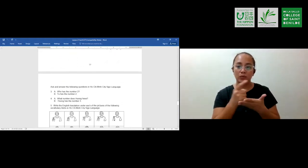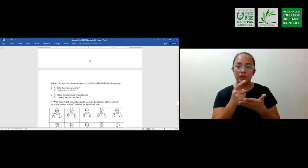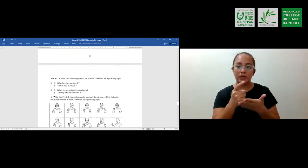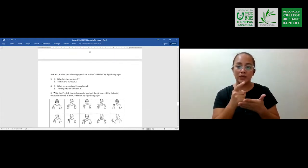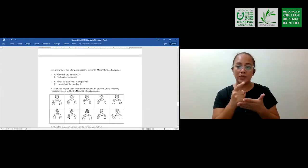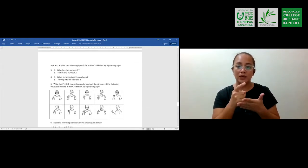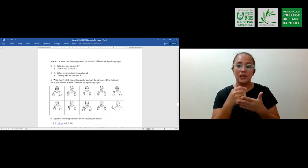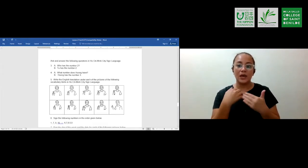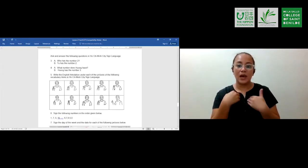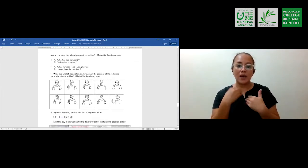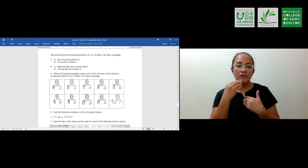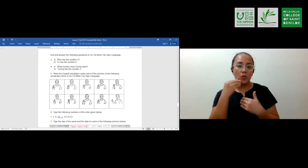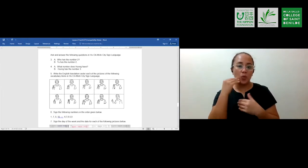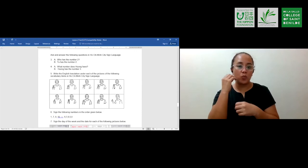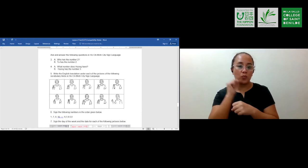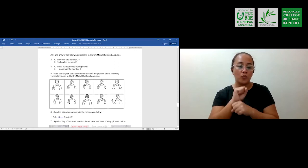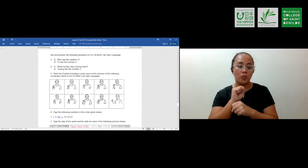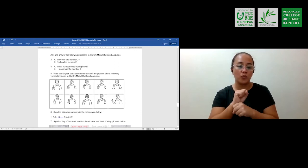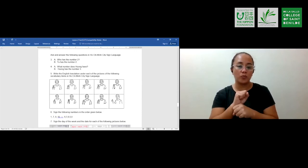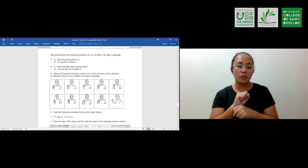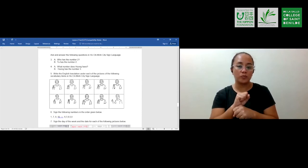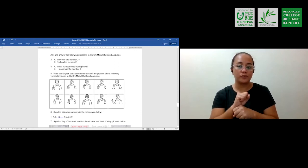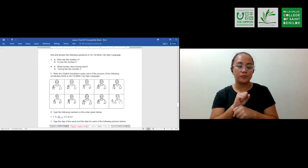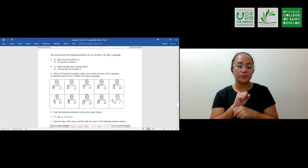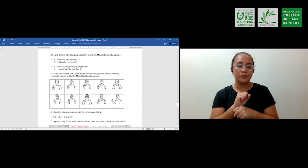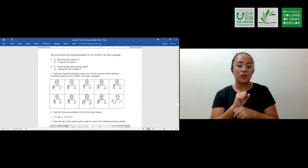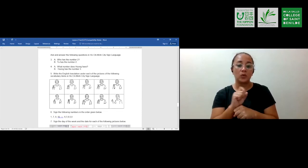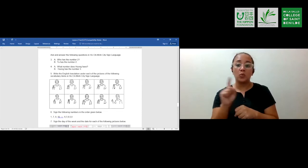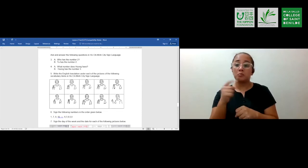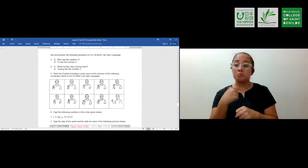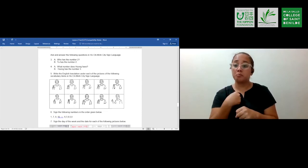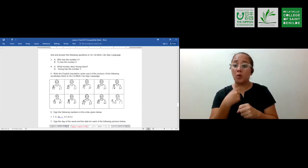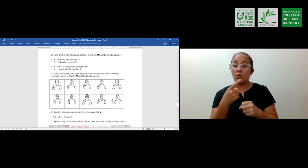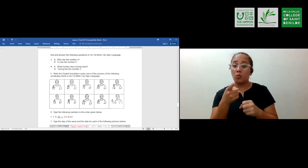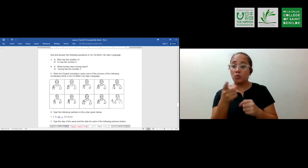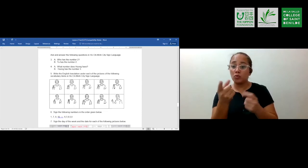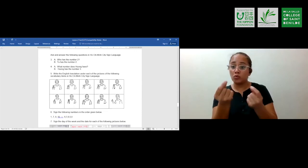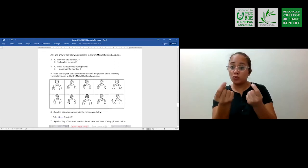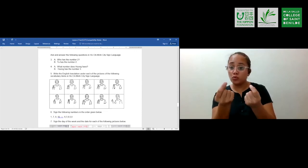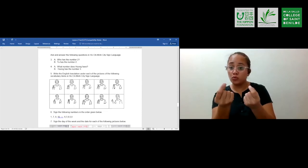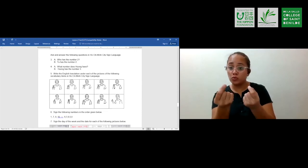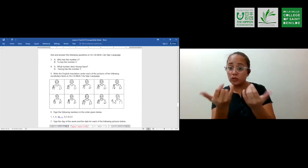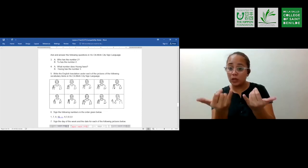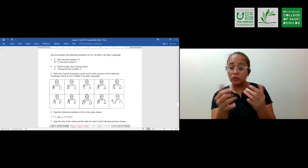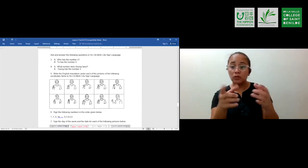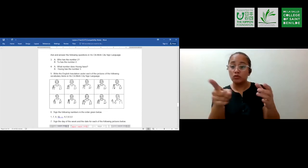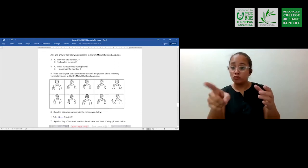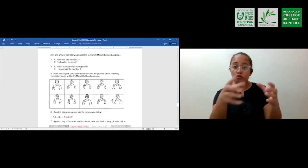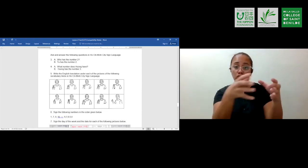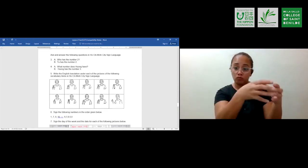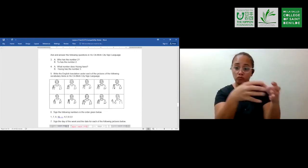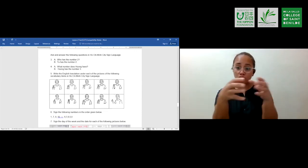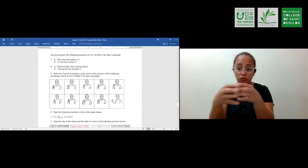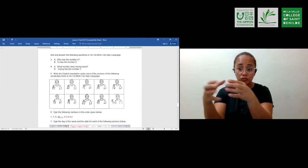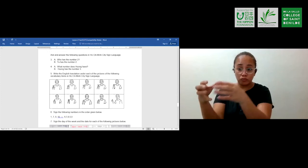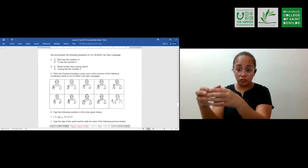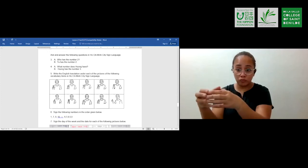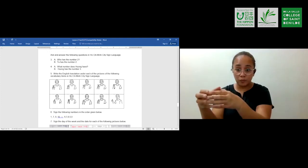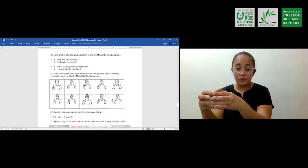homework. So what I want you to do is divide into groups and